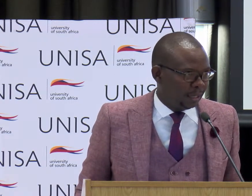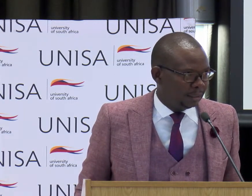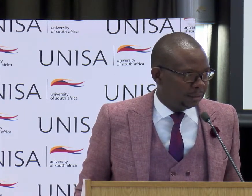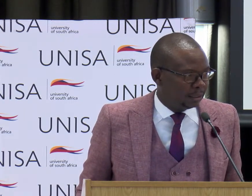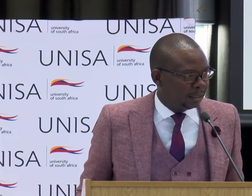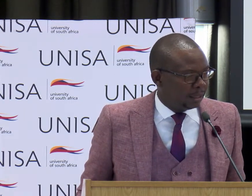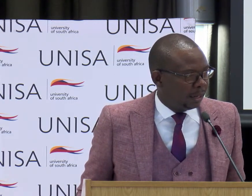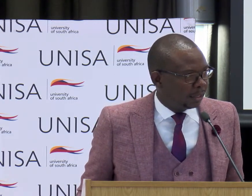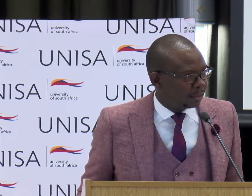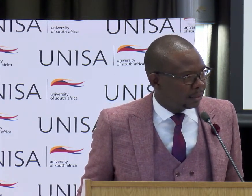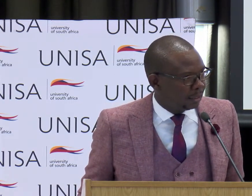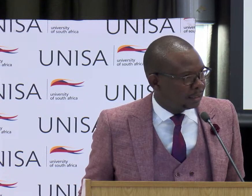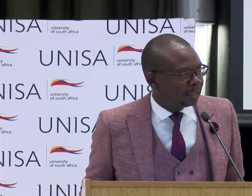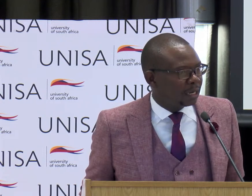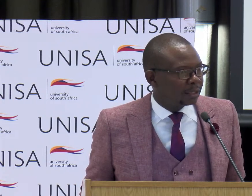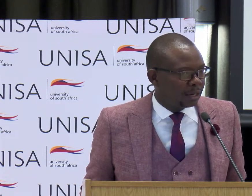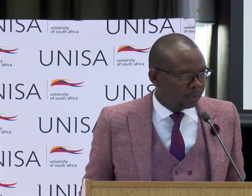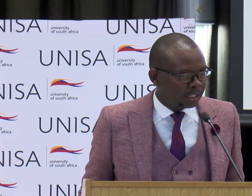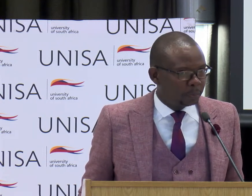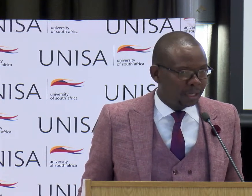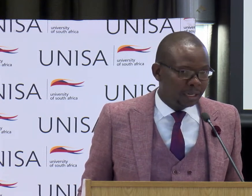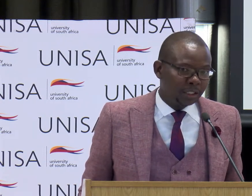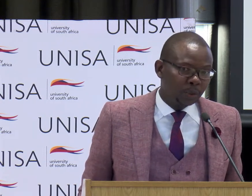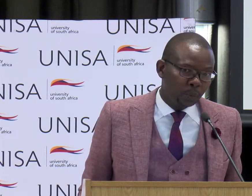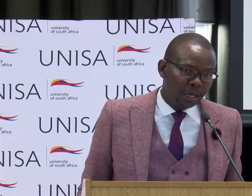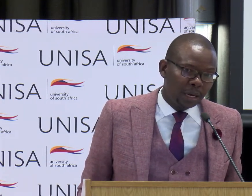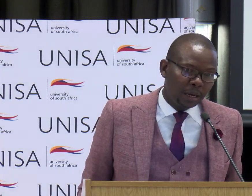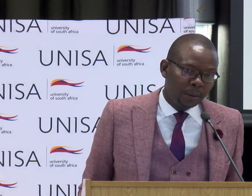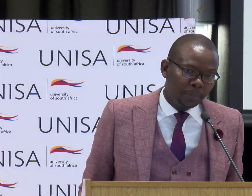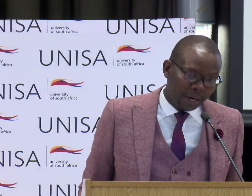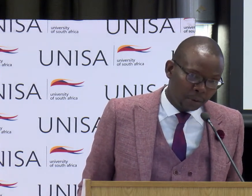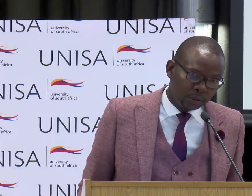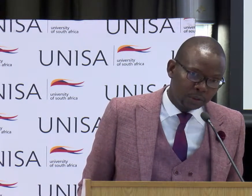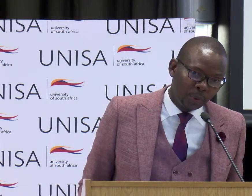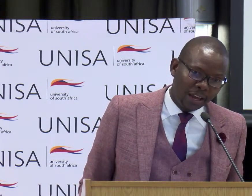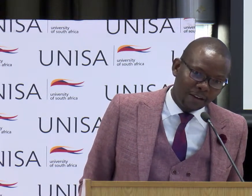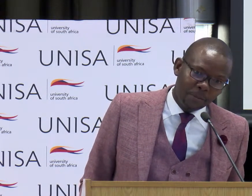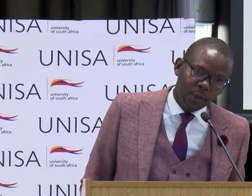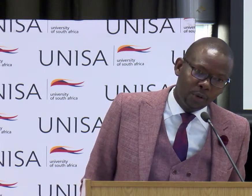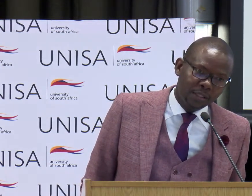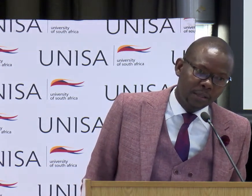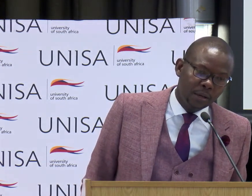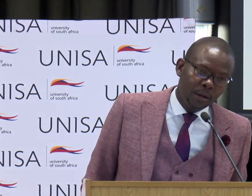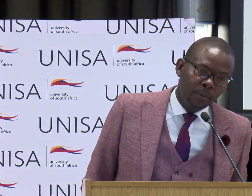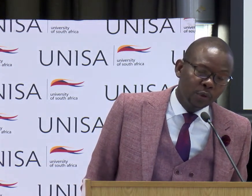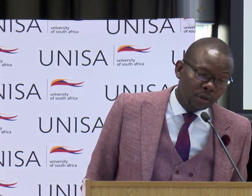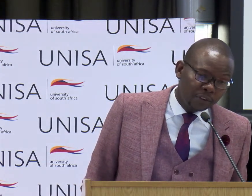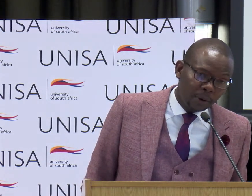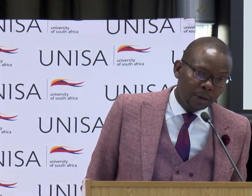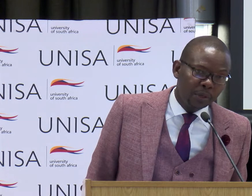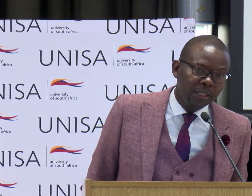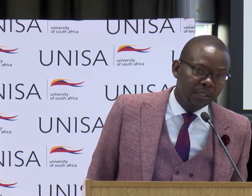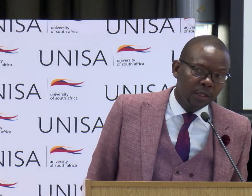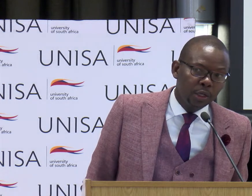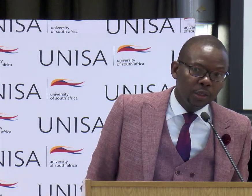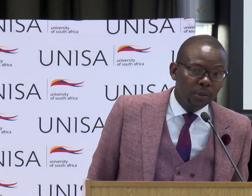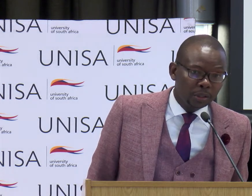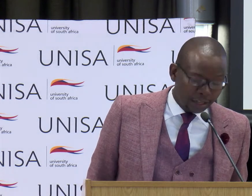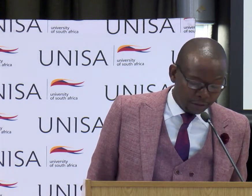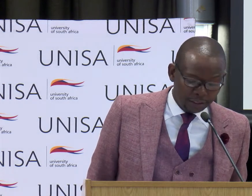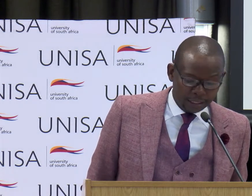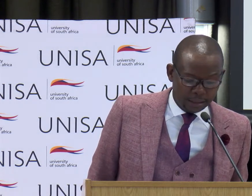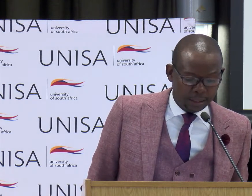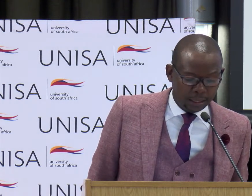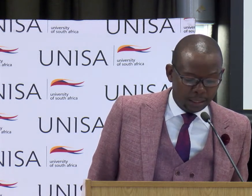resources that as indigenous language speakers we are proud to have, because most of our languages do